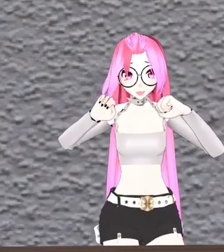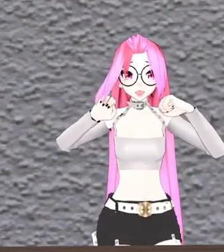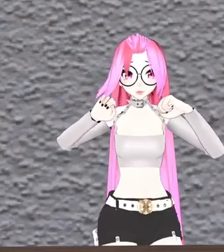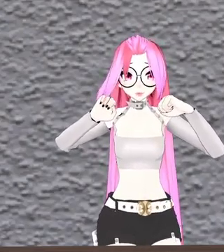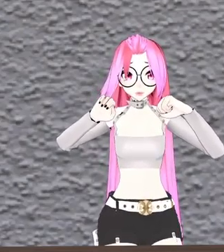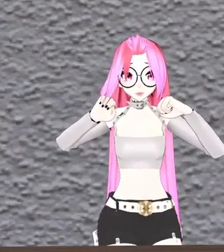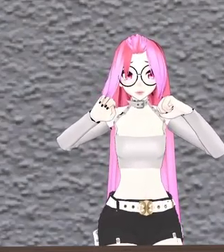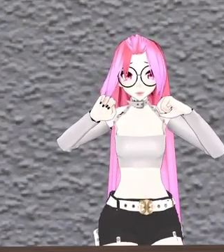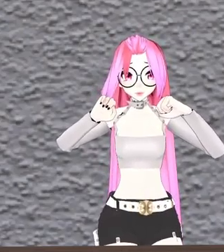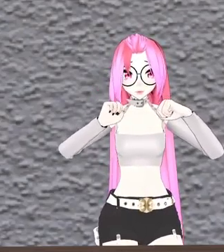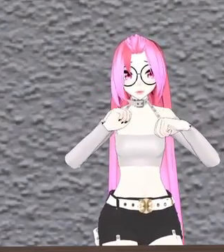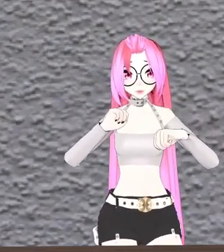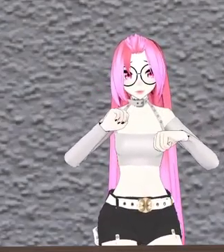Mm-hmm.